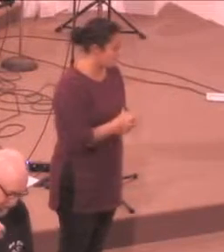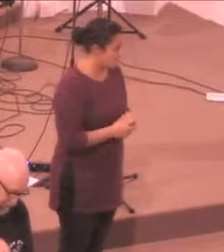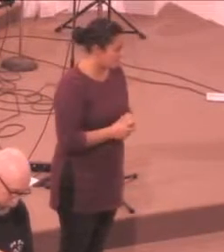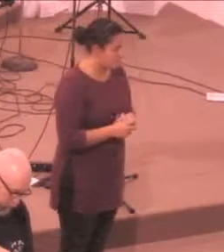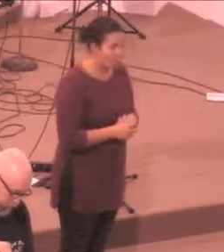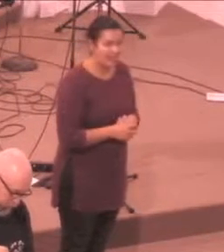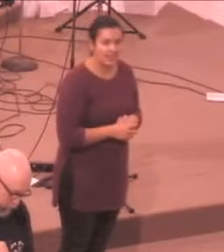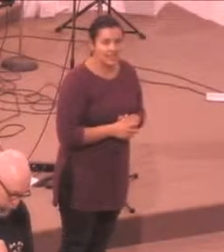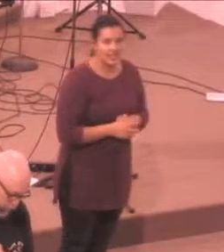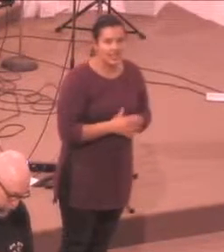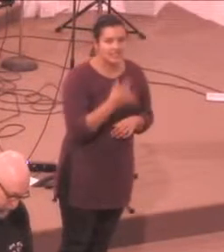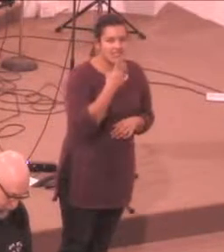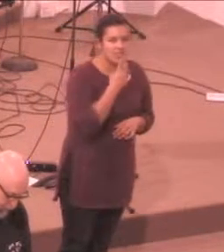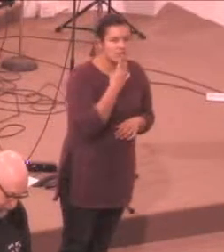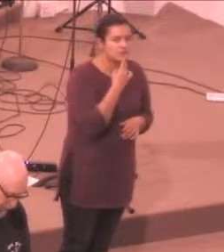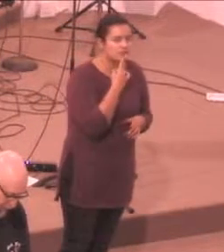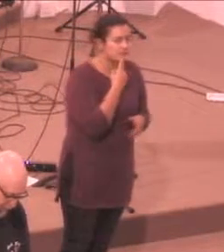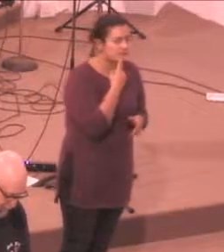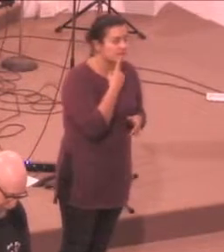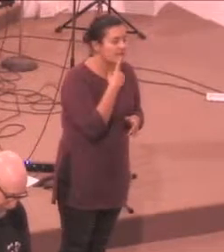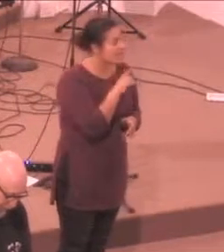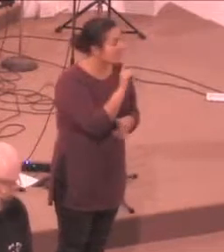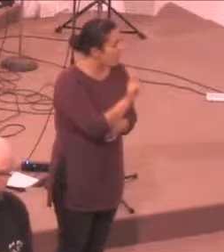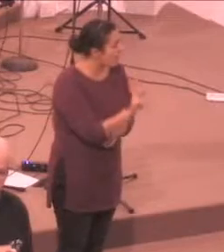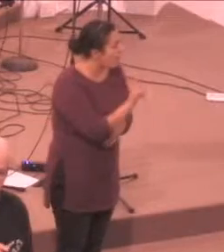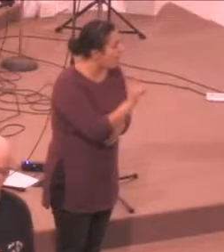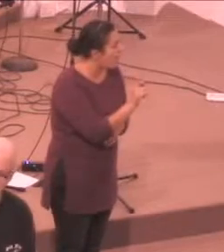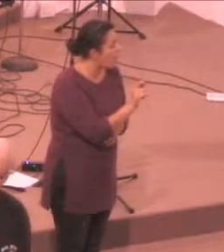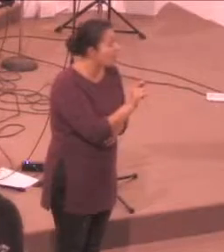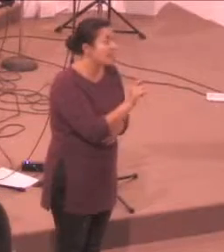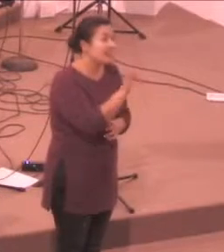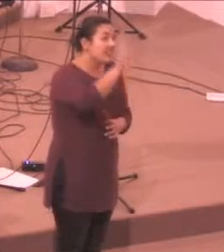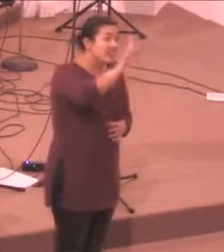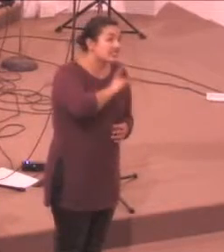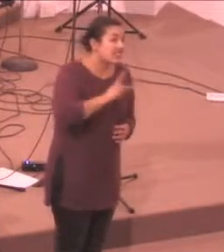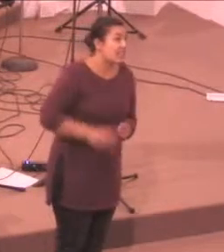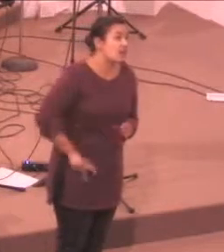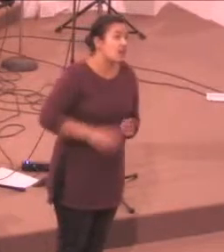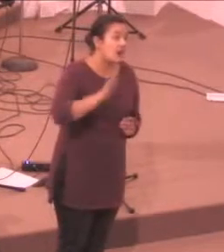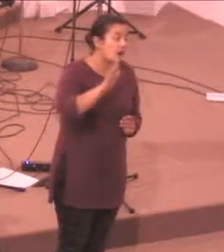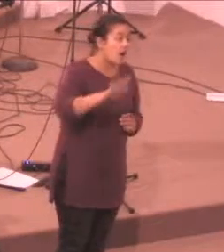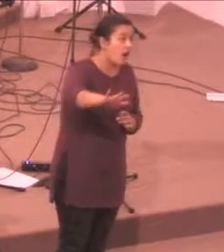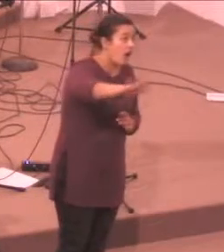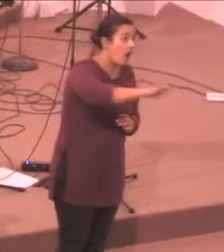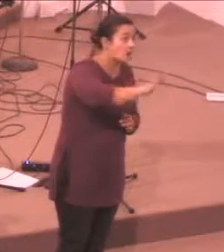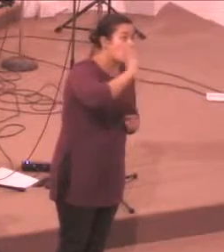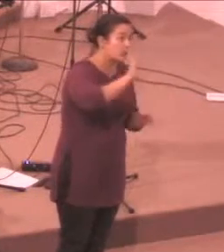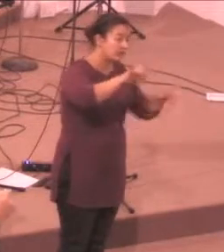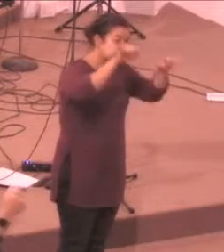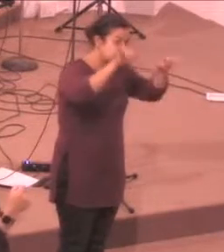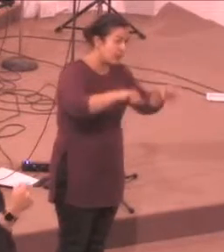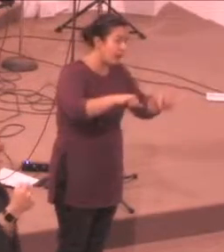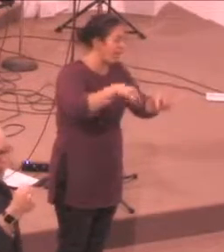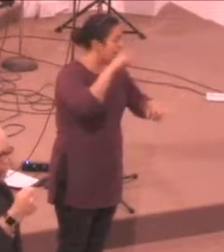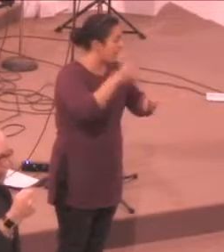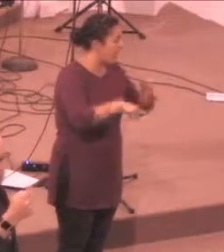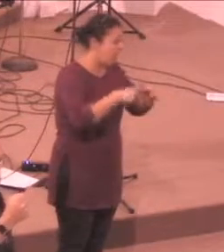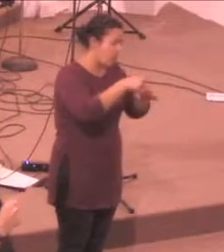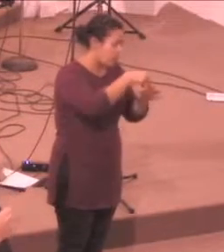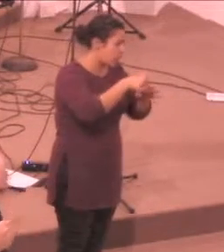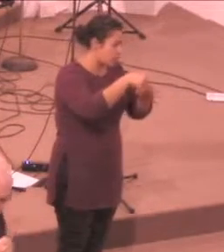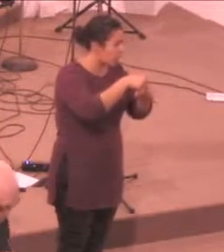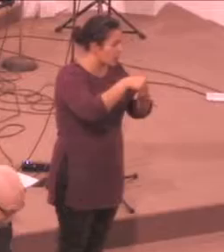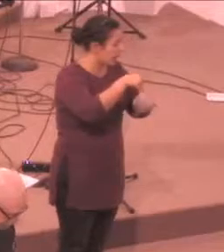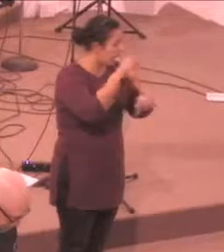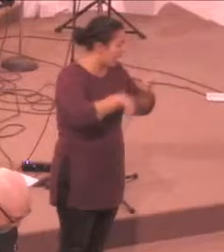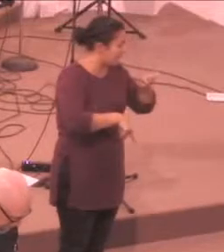28. Says, therefore, since we are receiving a kingdom that cannot be shaken. Jesus Christ's kingdom is not going to be shaken.